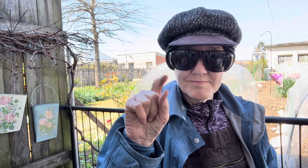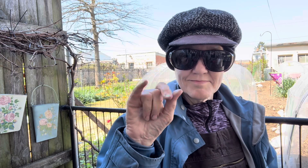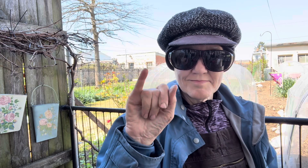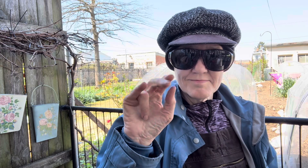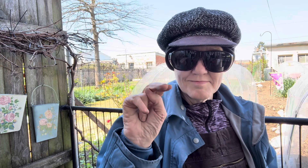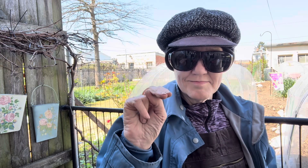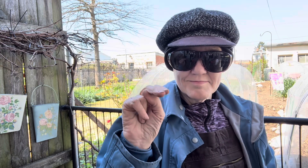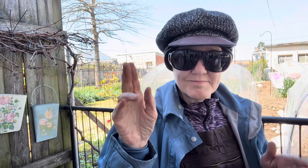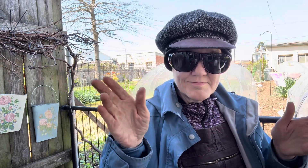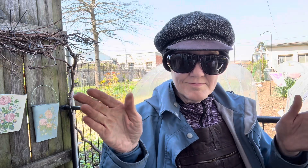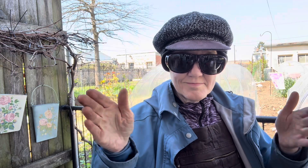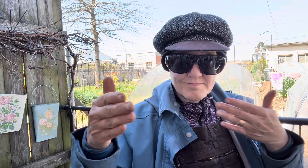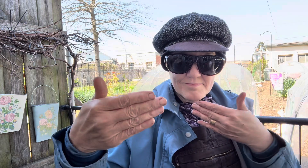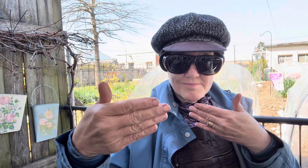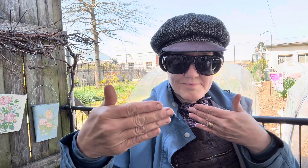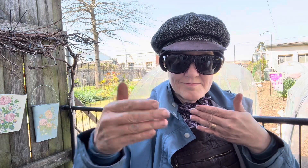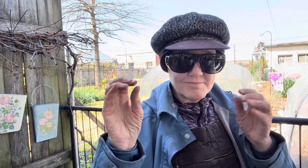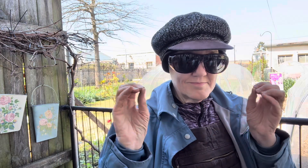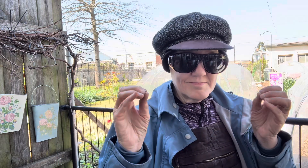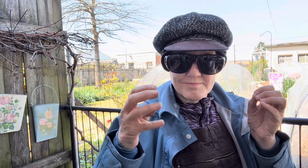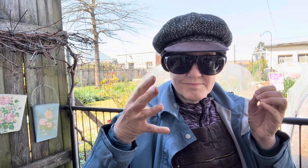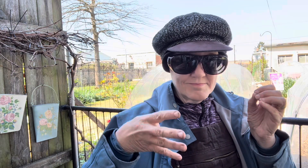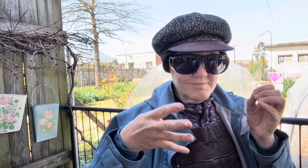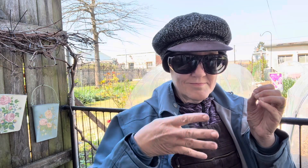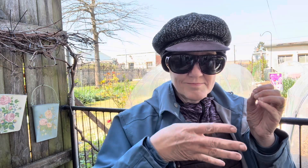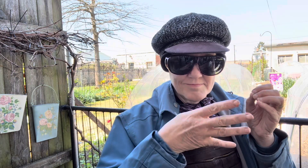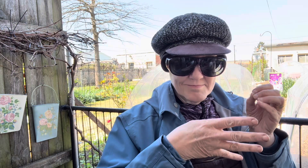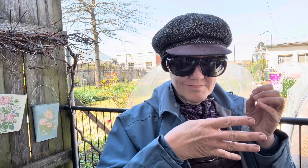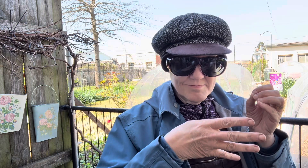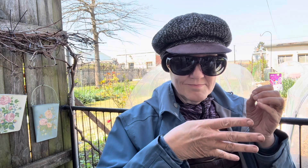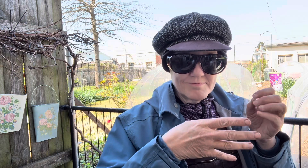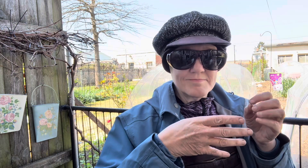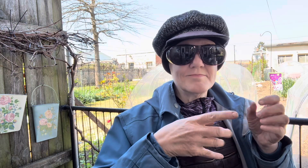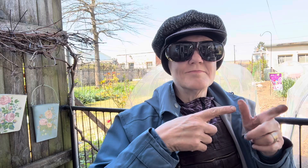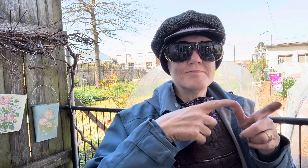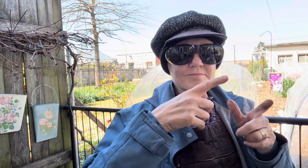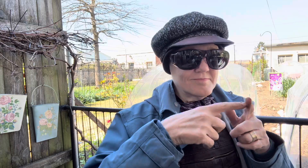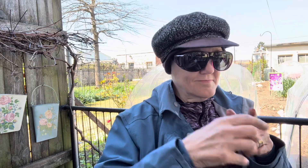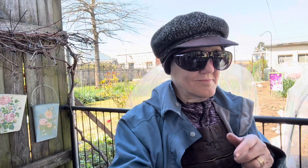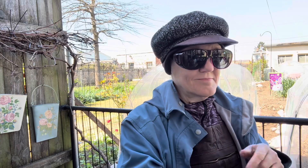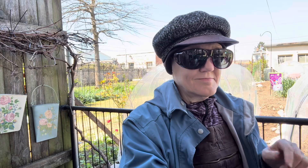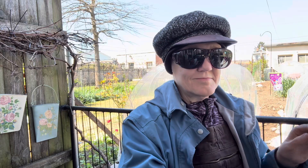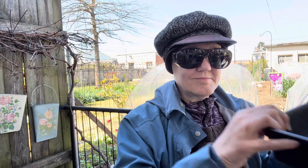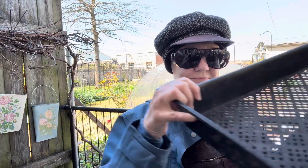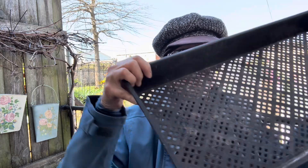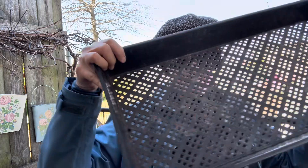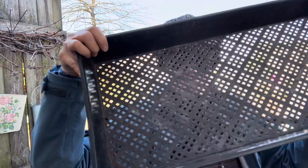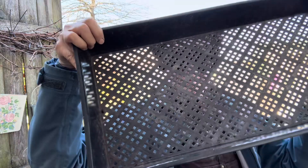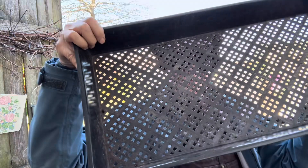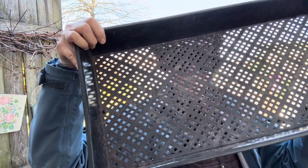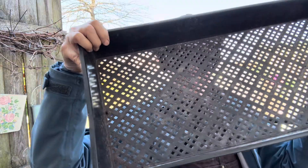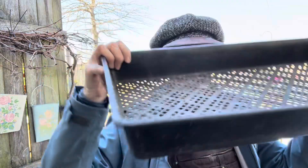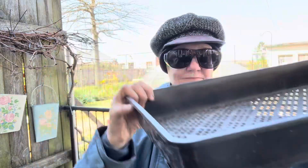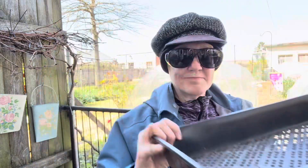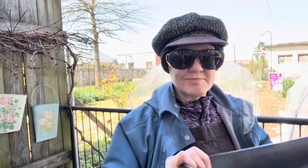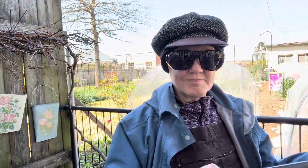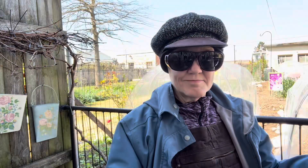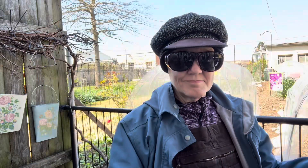I'm using a 10 by 20 tray with no drainage holes, and then in that I put a mesh tray,